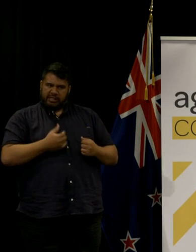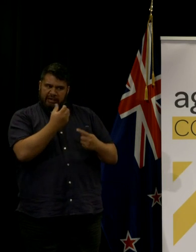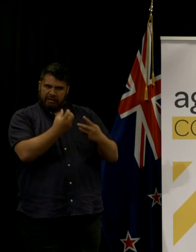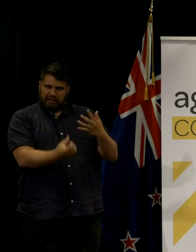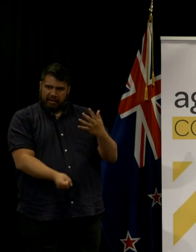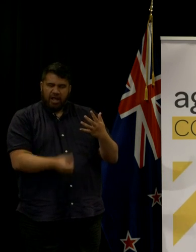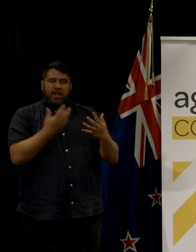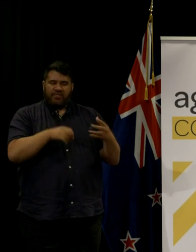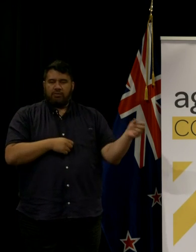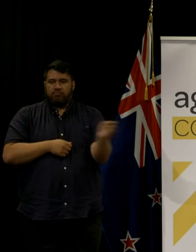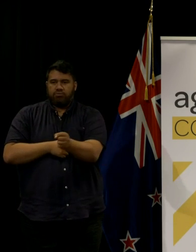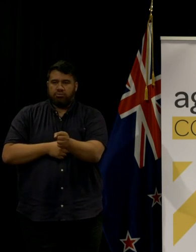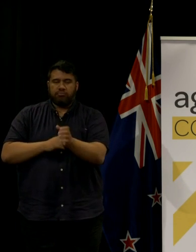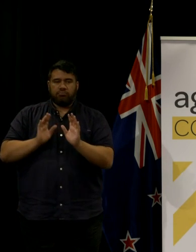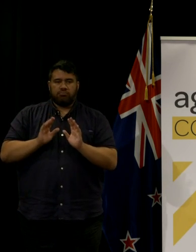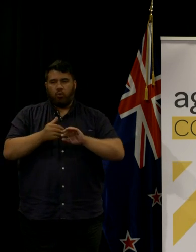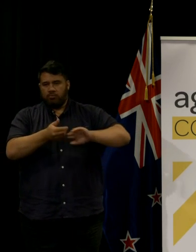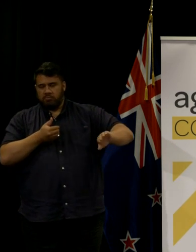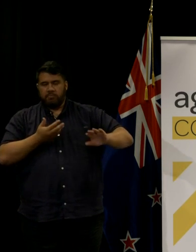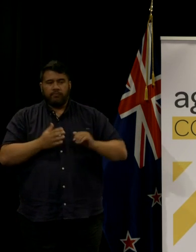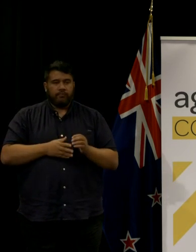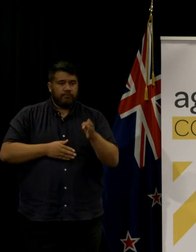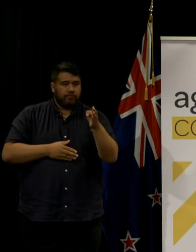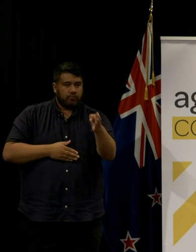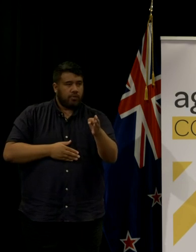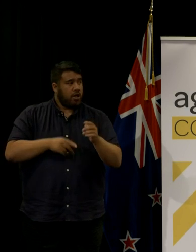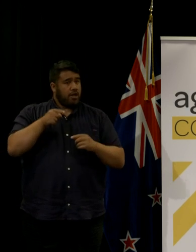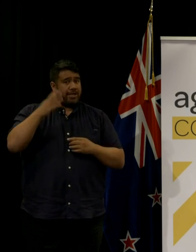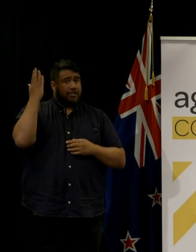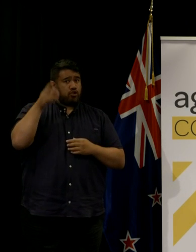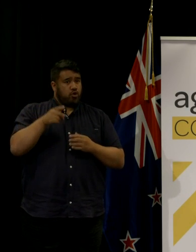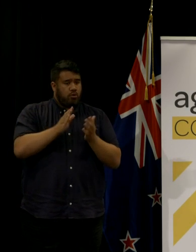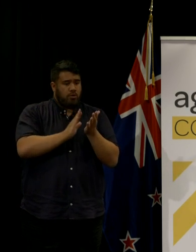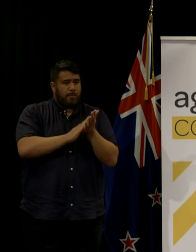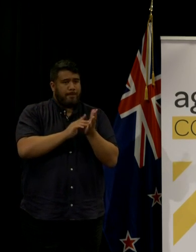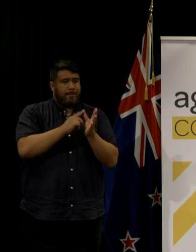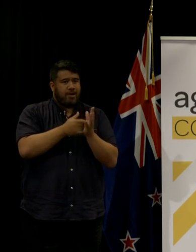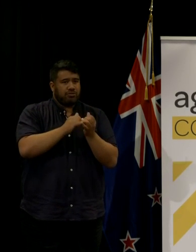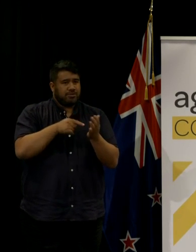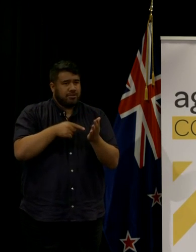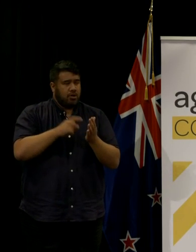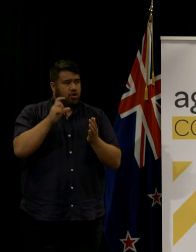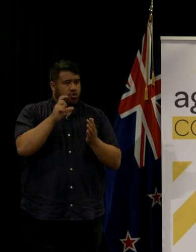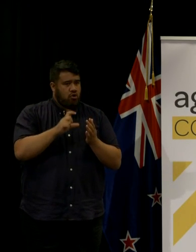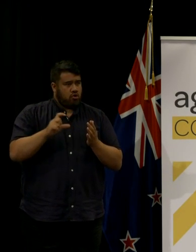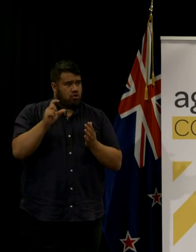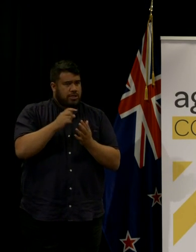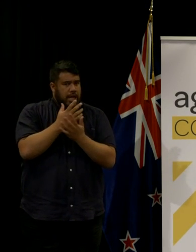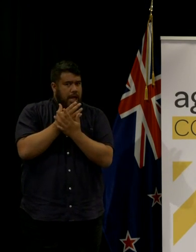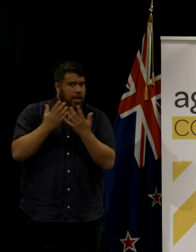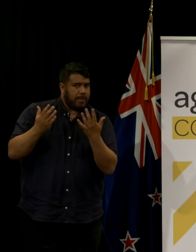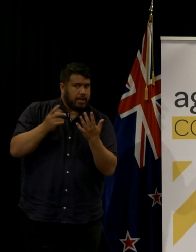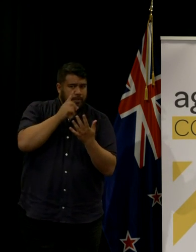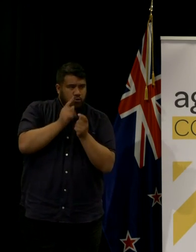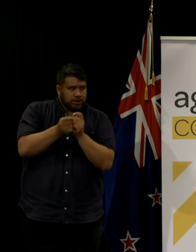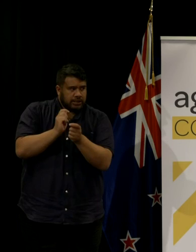diagnosis. How many people have been tested at Marist Girls College? How many test results are you expecting back? I don't have the exact numbers, but what we're wanting